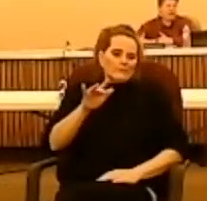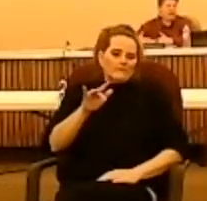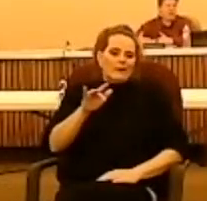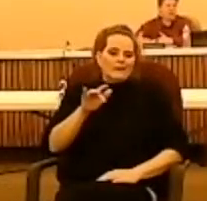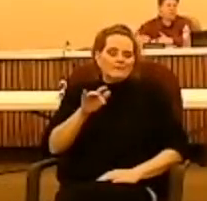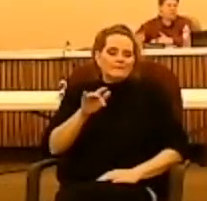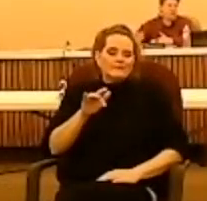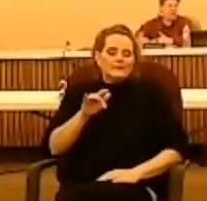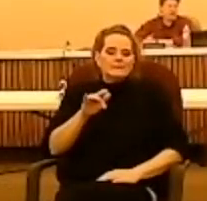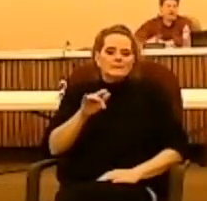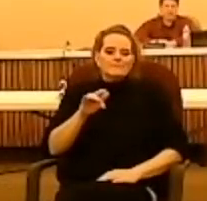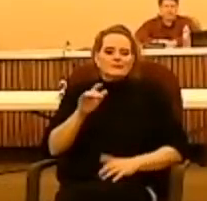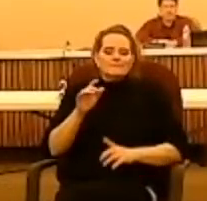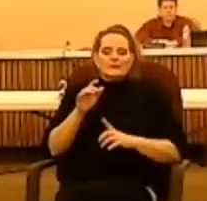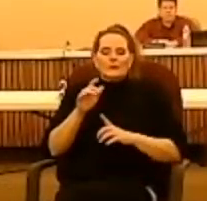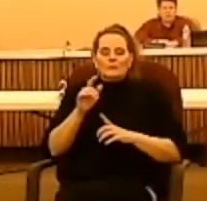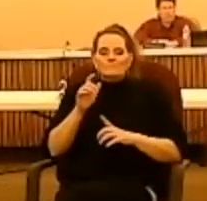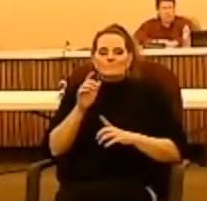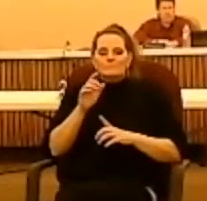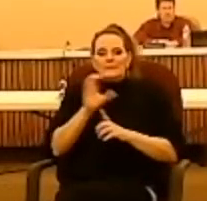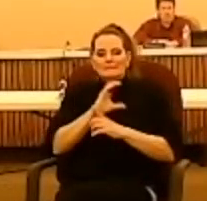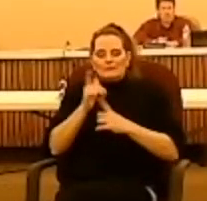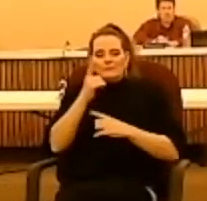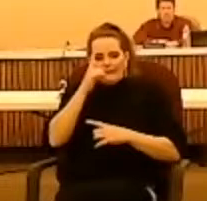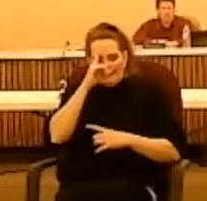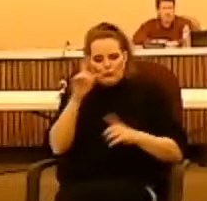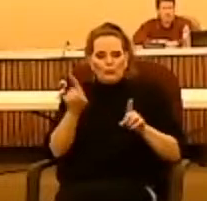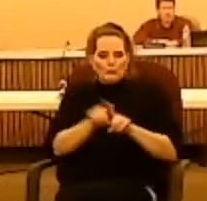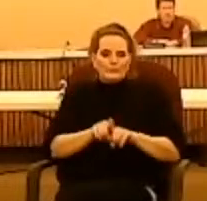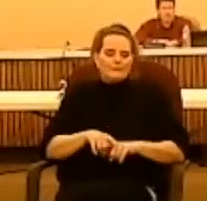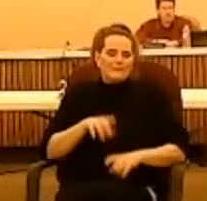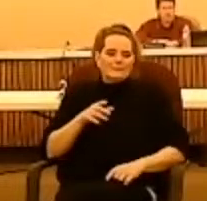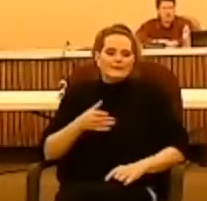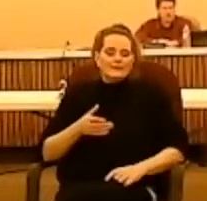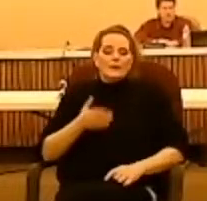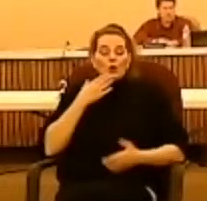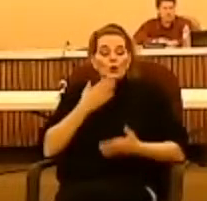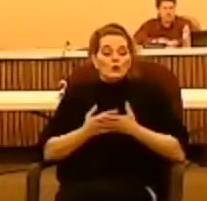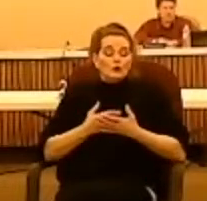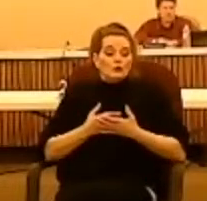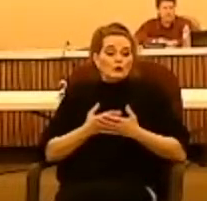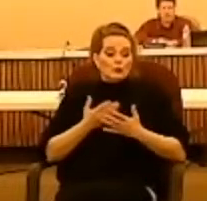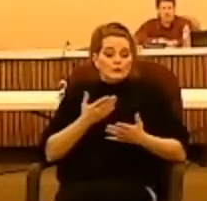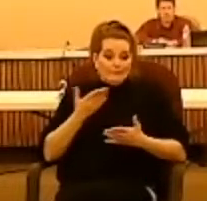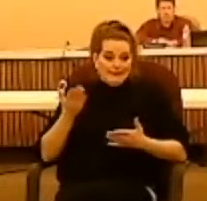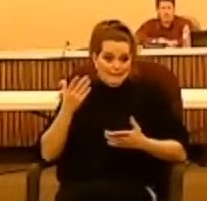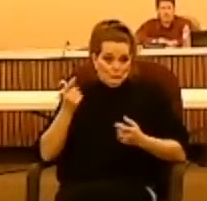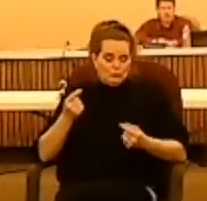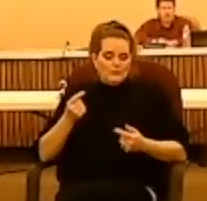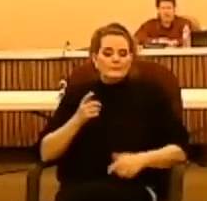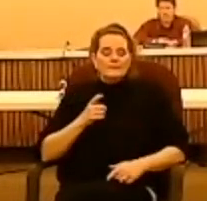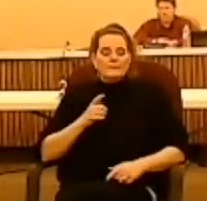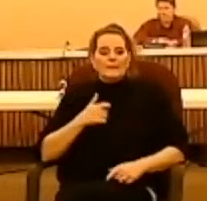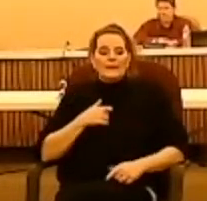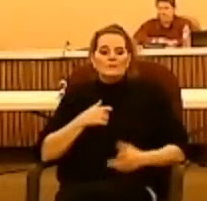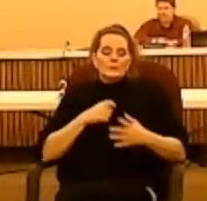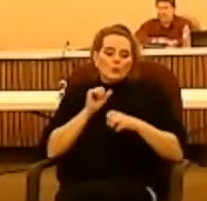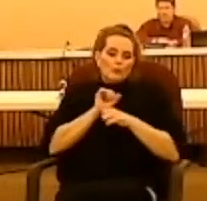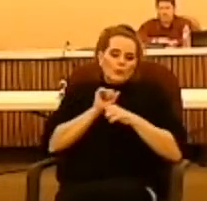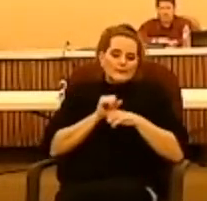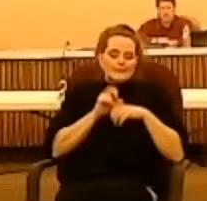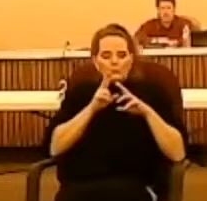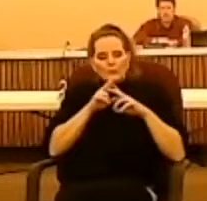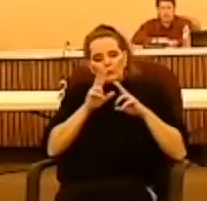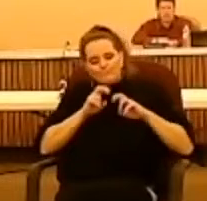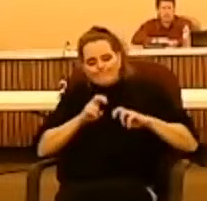conditions on their special use permit. Right. But, the good thing is, as we discovered, as we were working on this stuff, and we figured